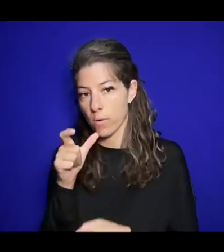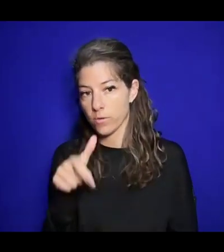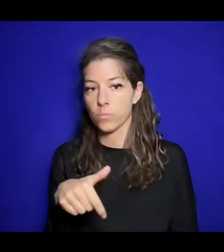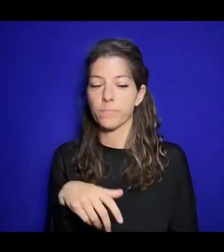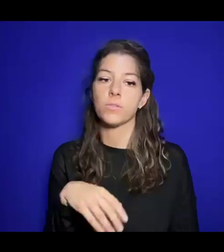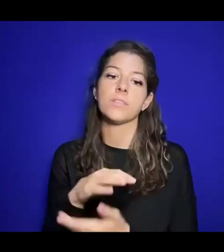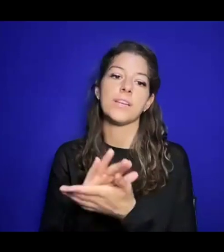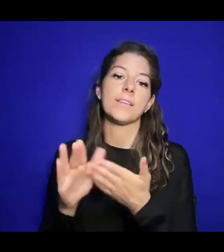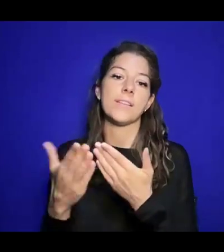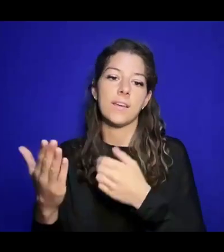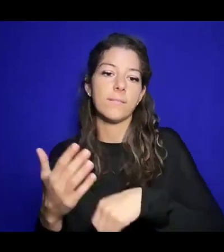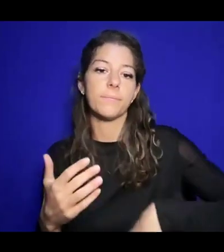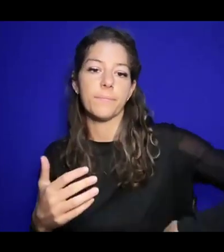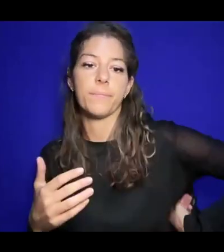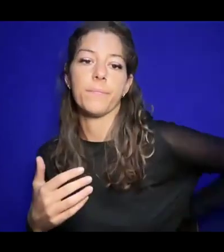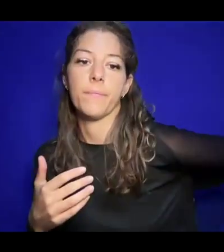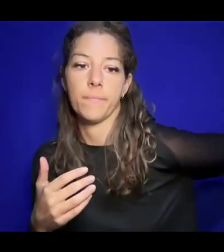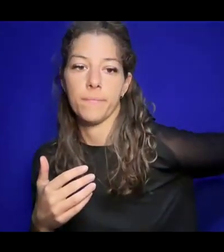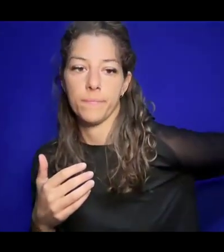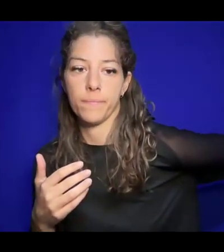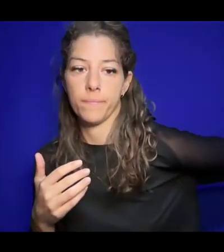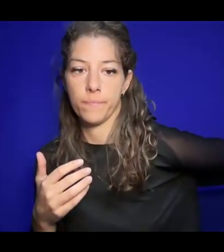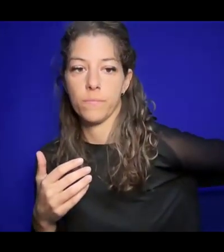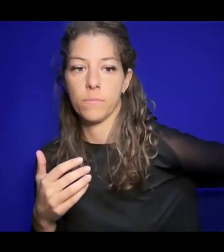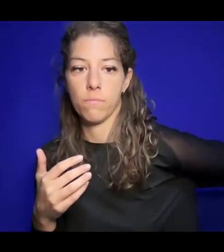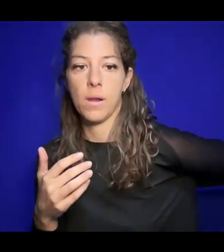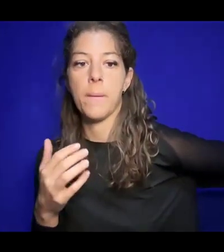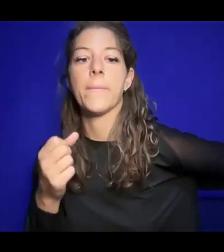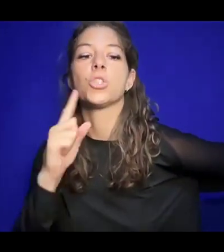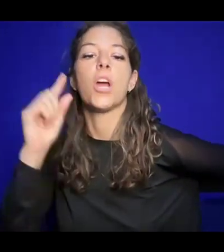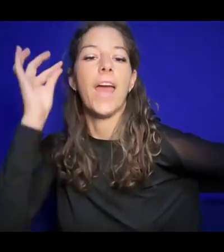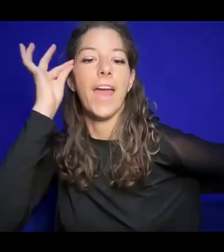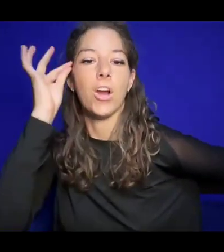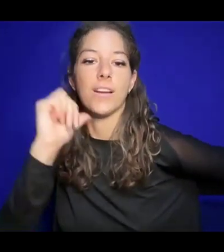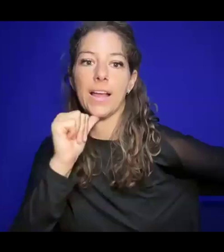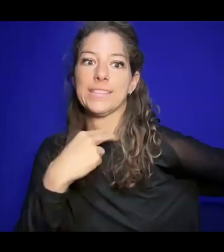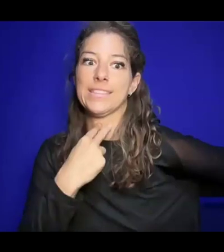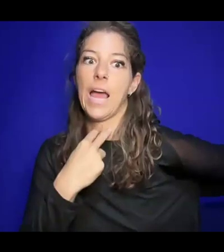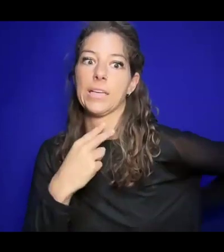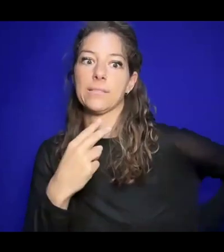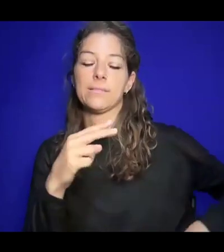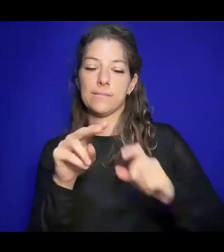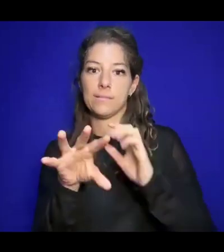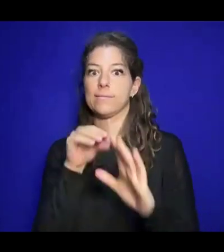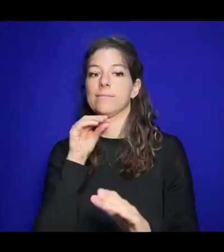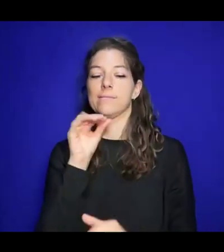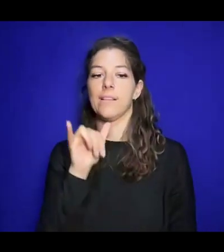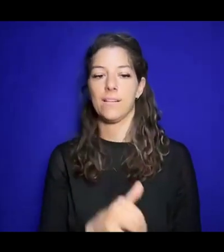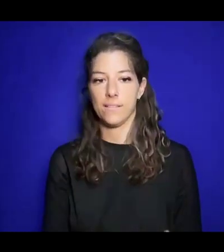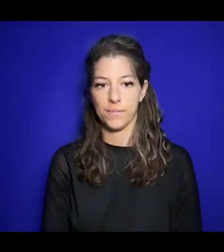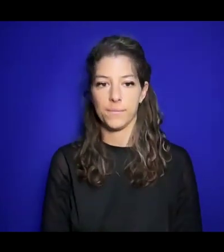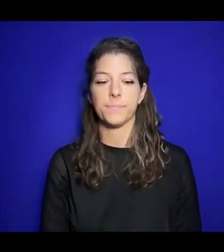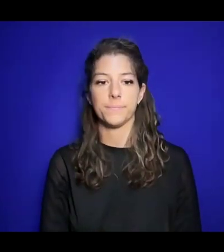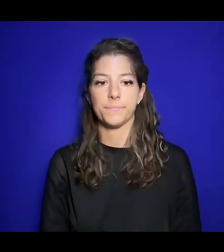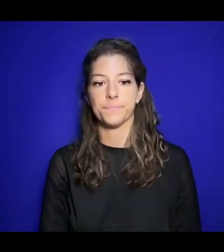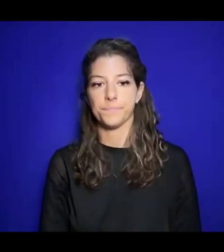kind of a nice thing, but you do have to watch to make sure your hair doesn't get caught up in this fan part where it's blowing out. You just put